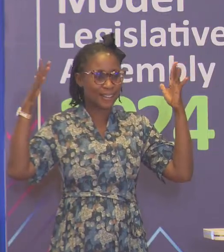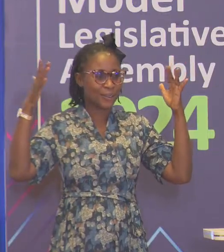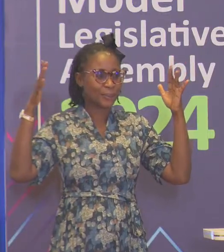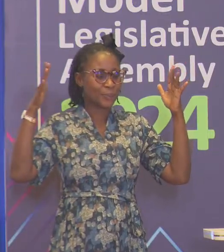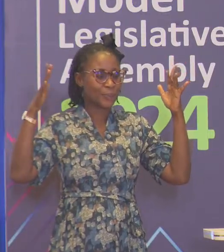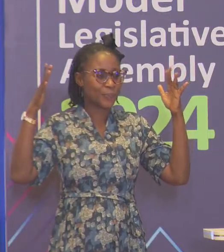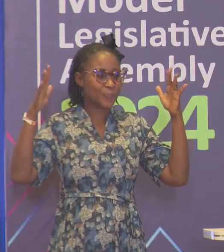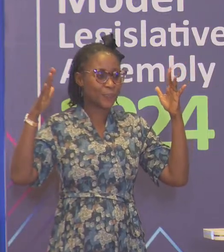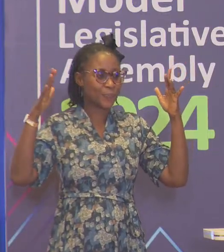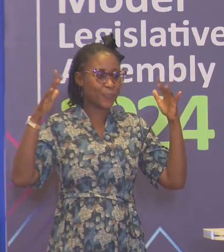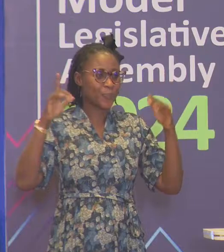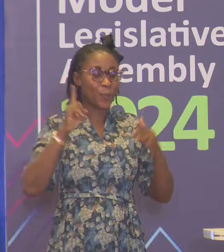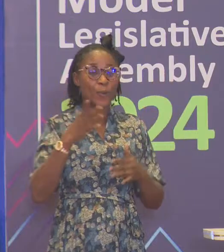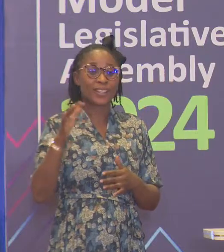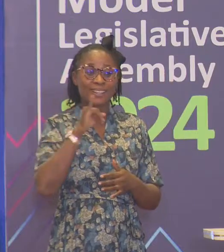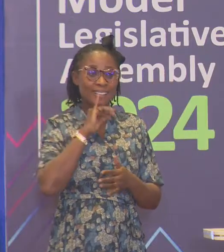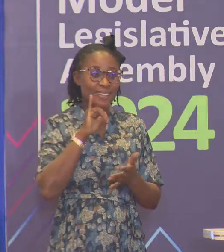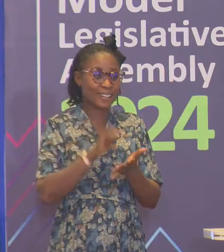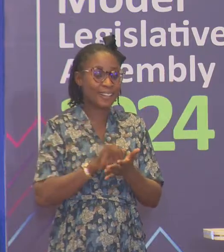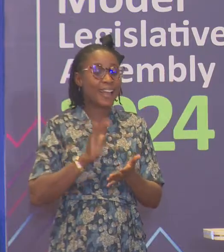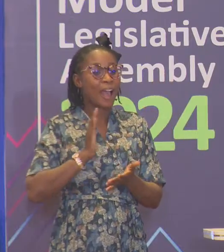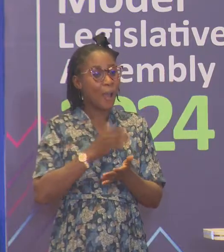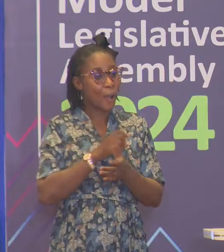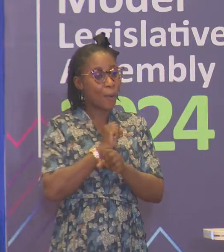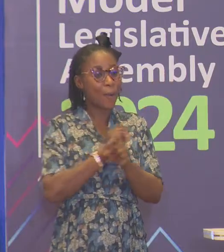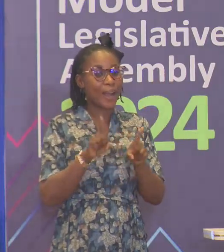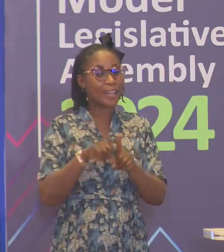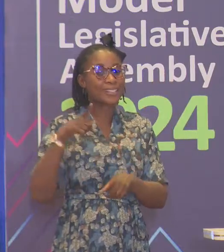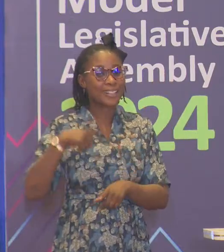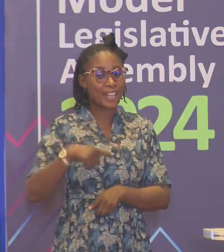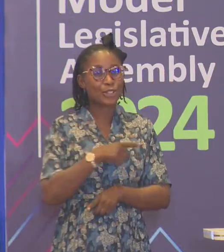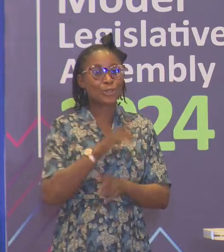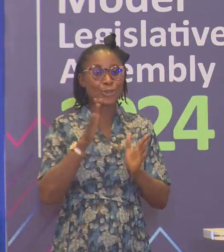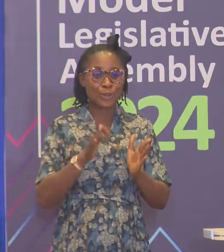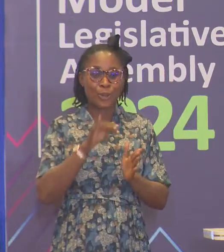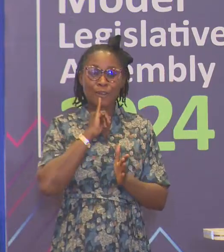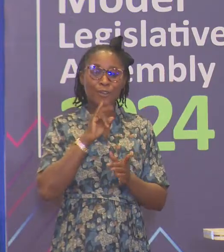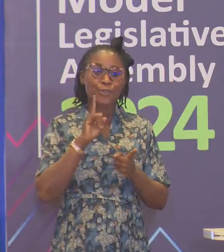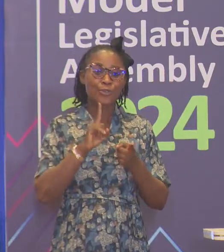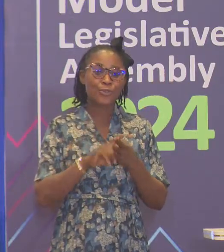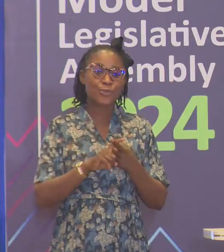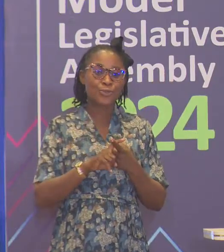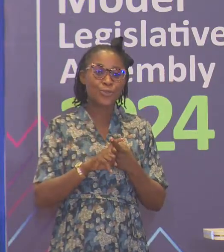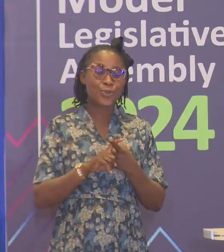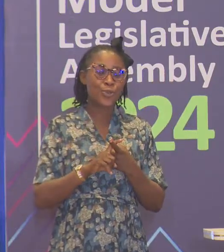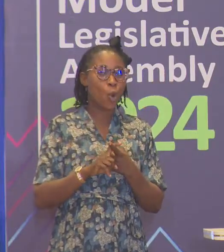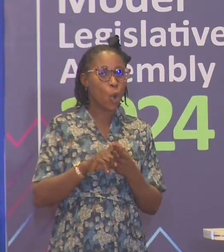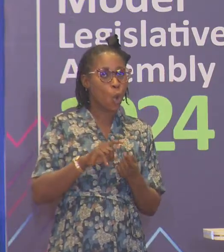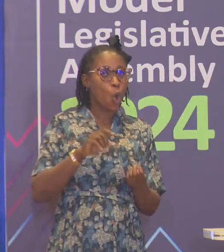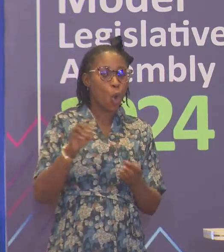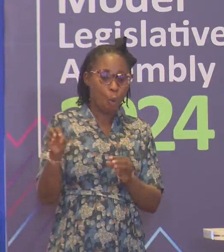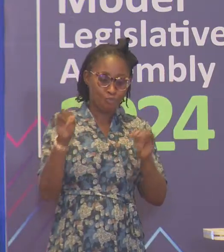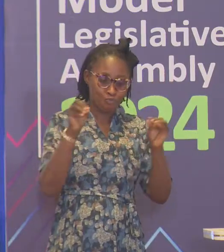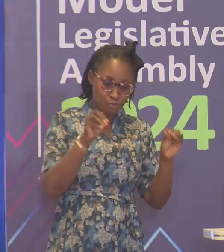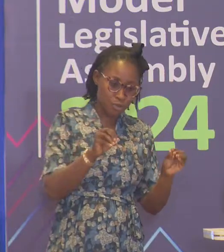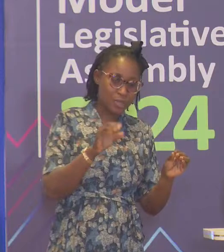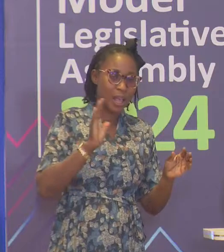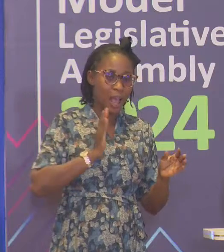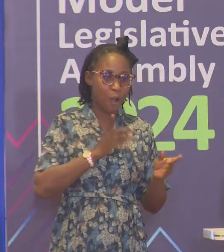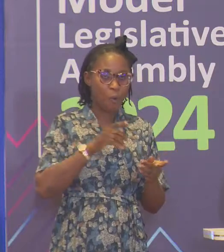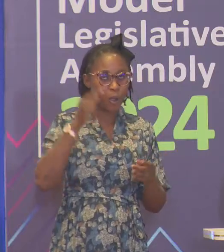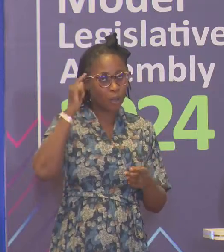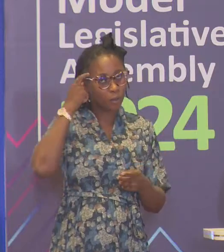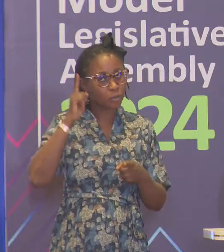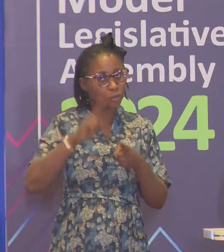one issue is our job as legislator is to convert our thought into a